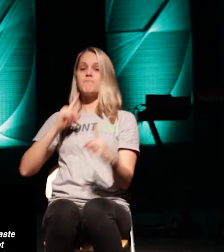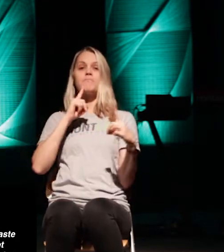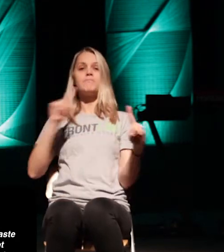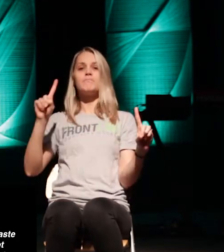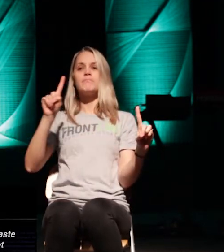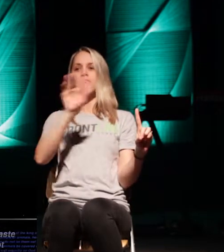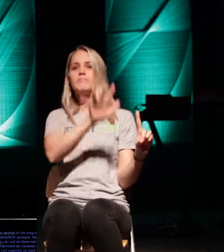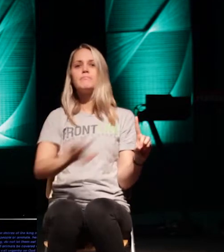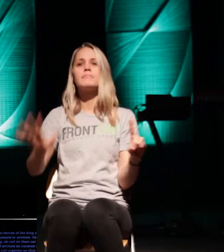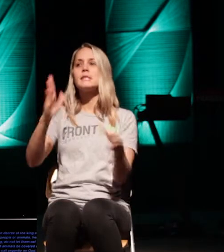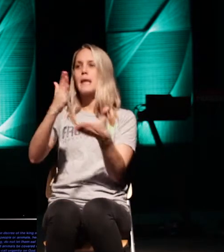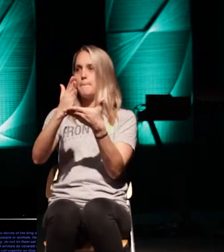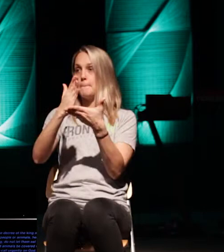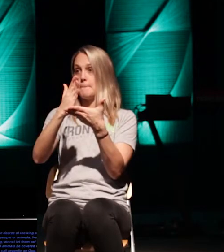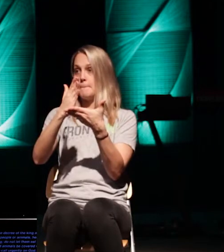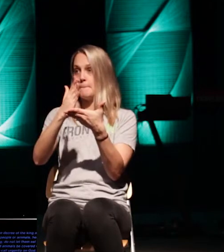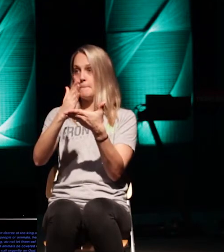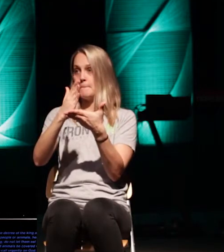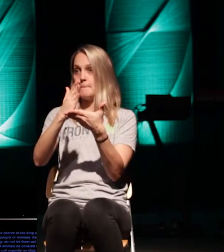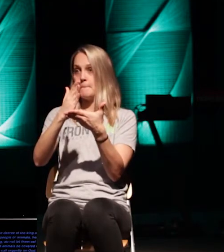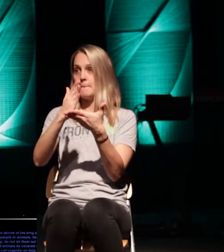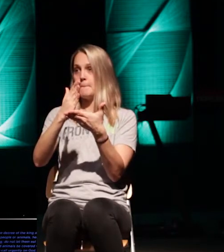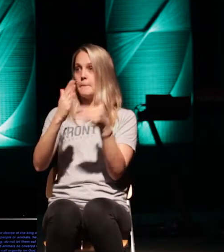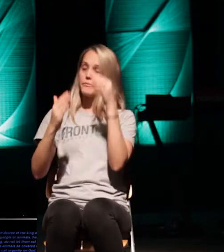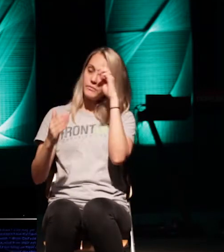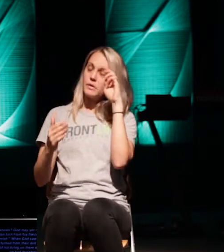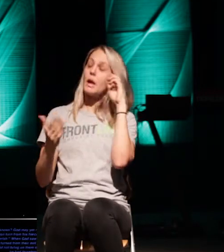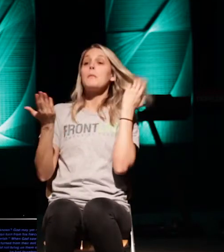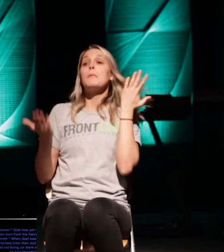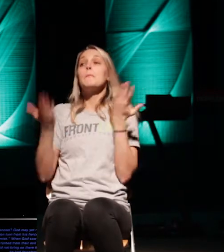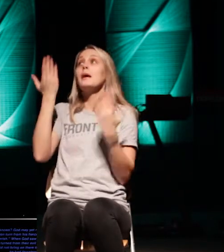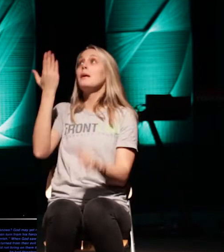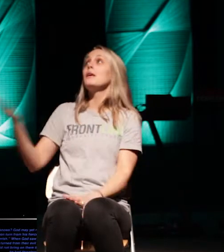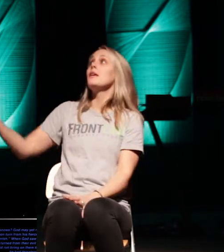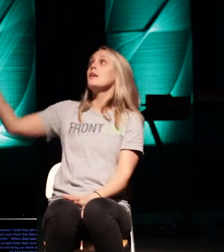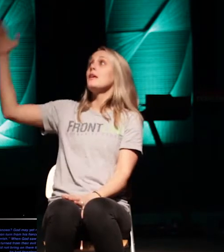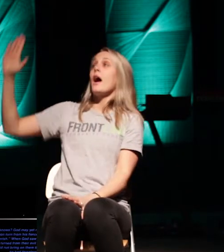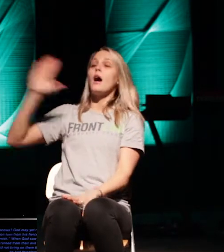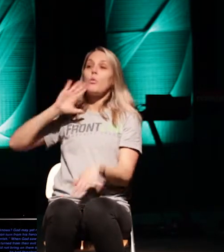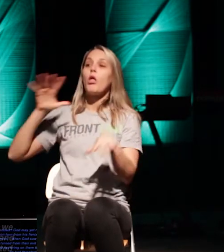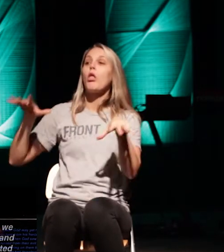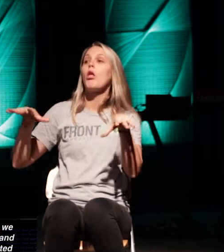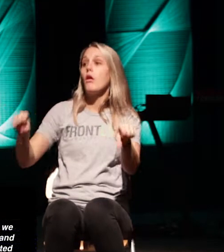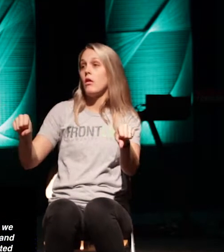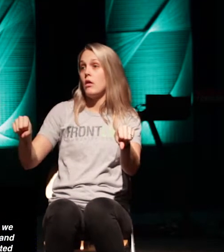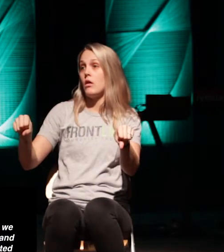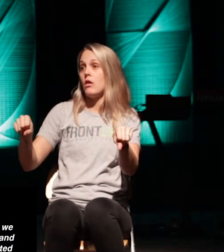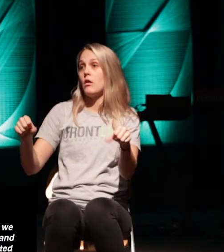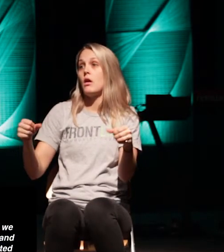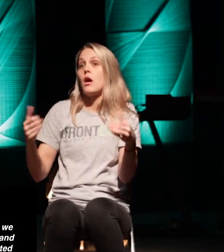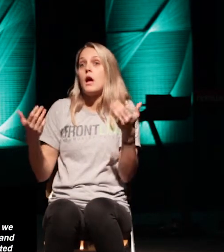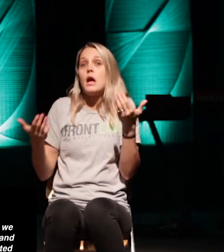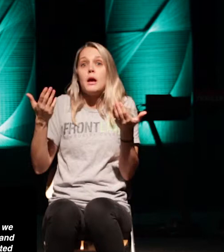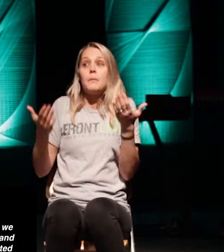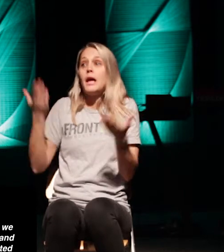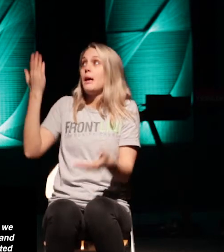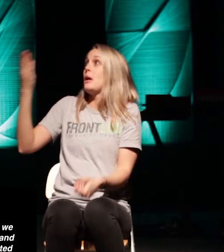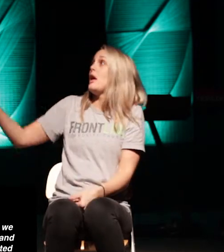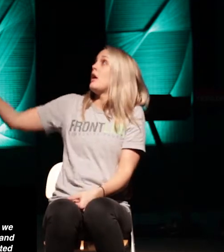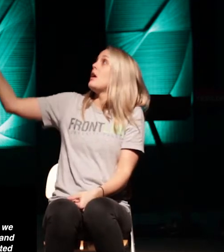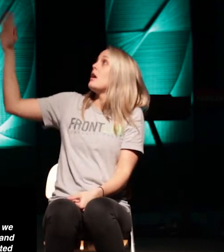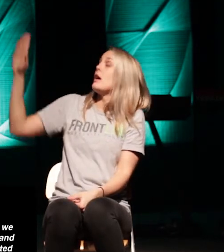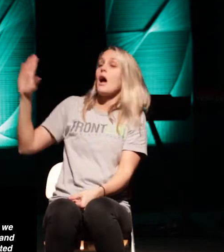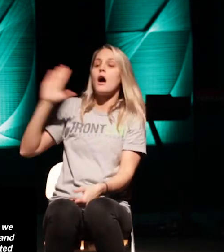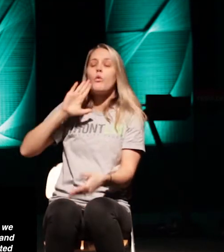it. Maybe God will relent. Who knows? God may yet relent, and